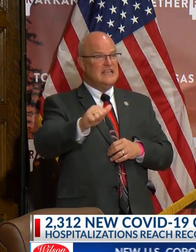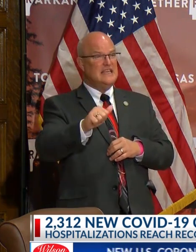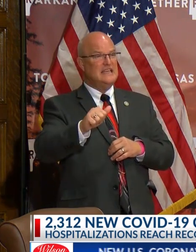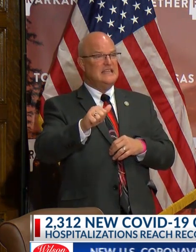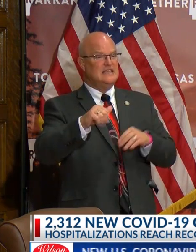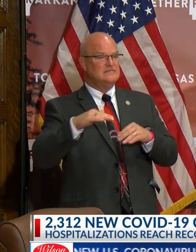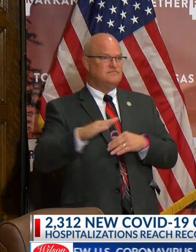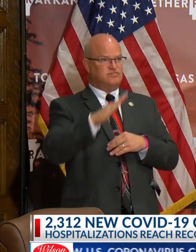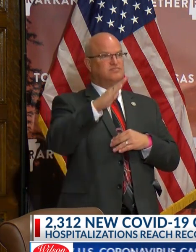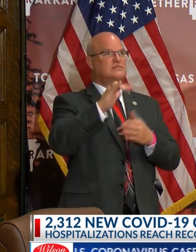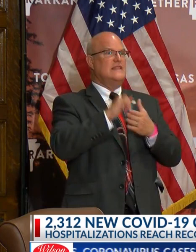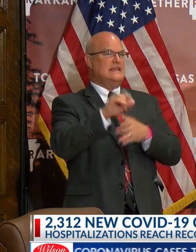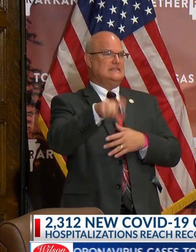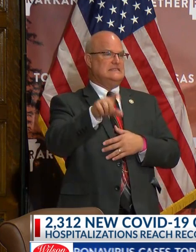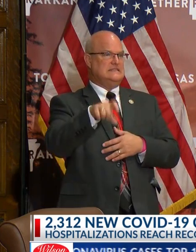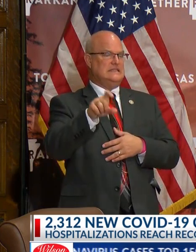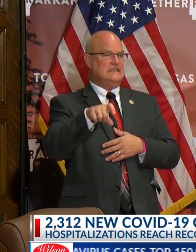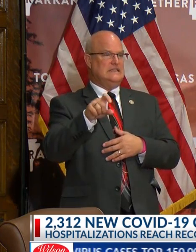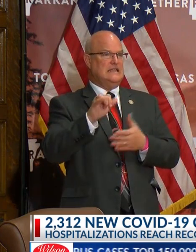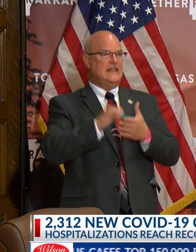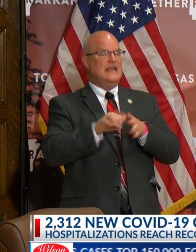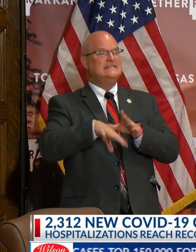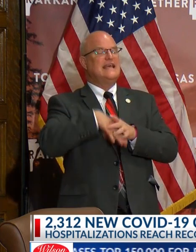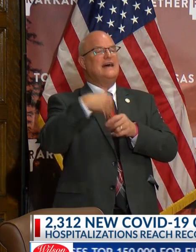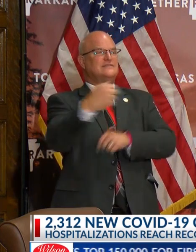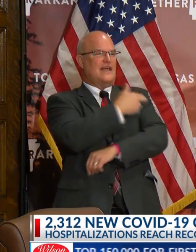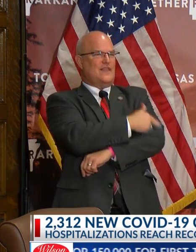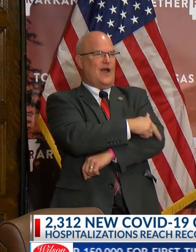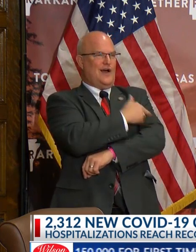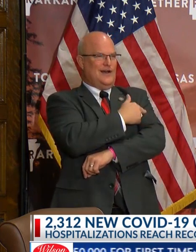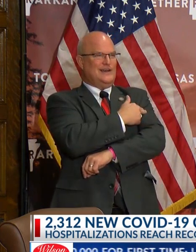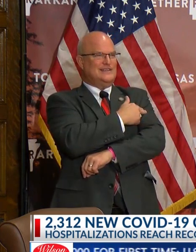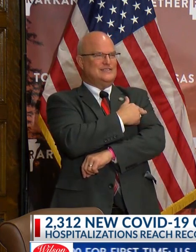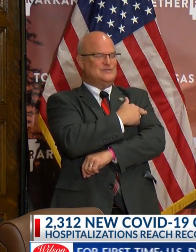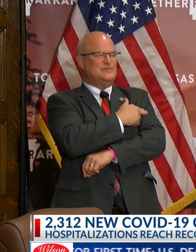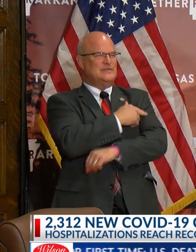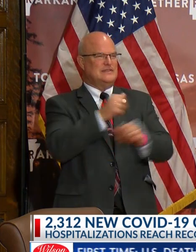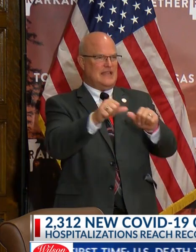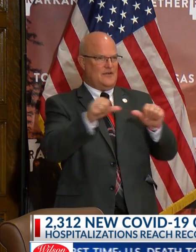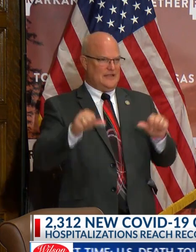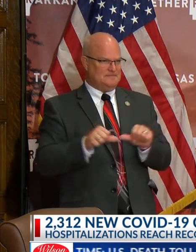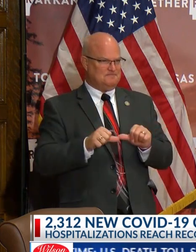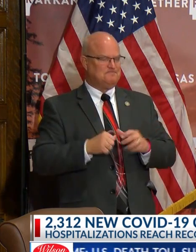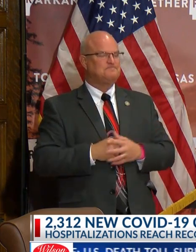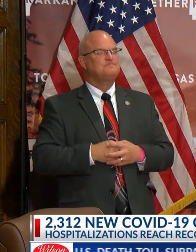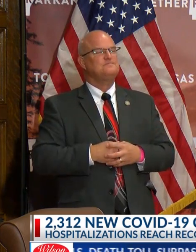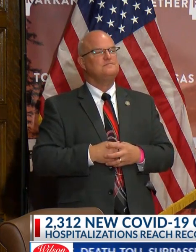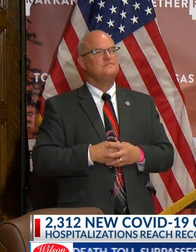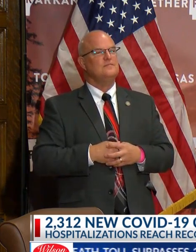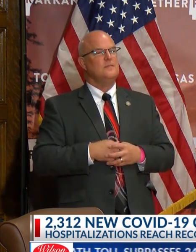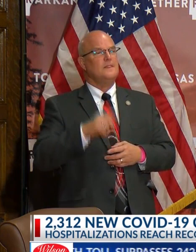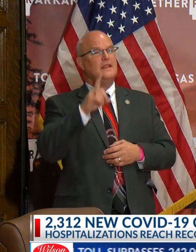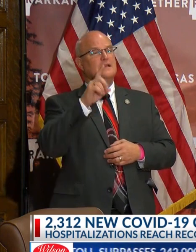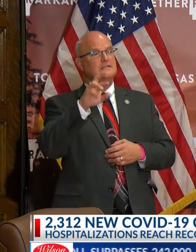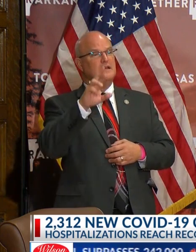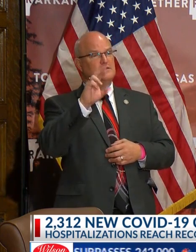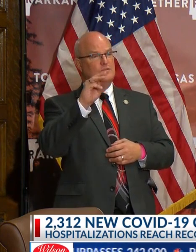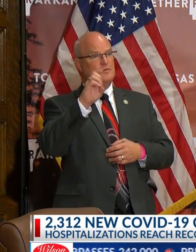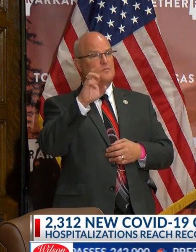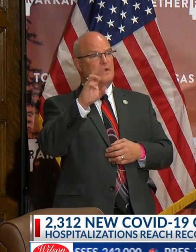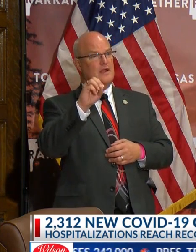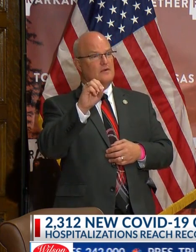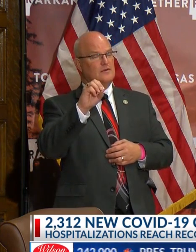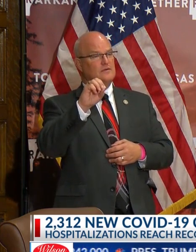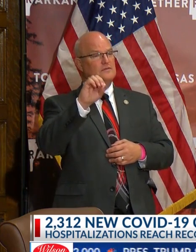surge capacity that is needed that's outside of the hospital facility. Dr. Romero, Dr.